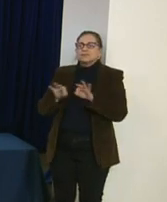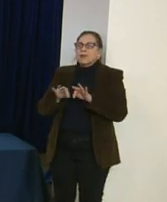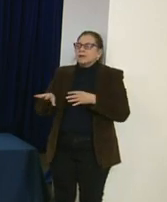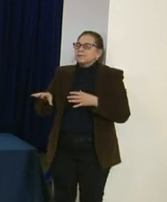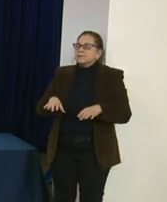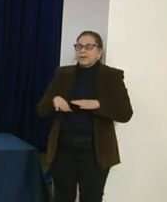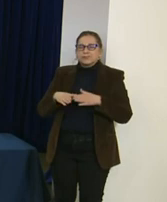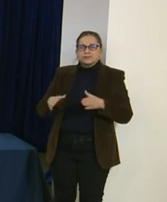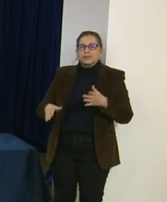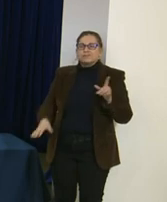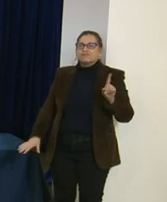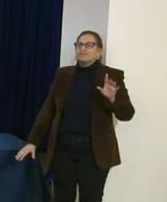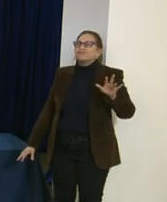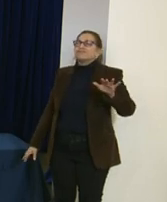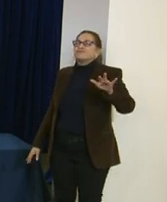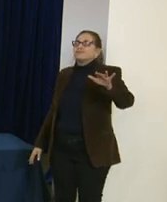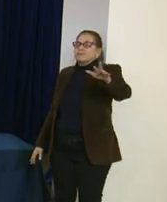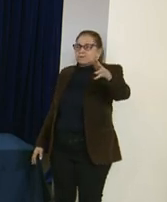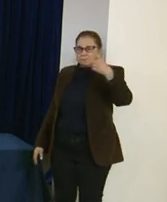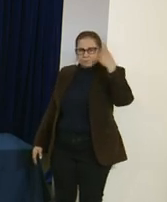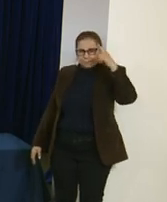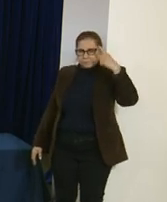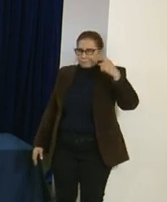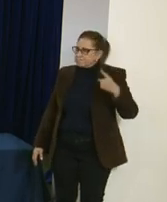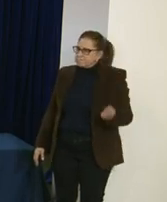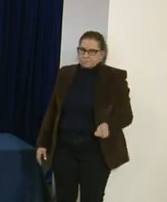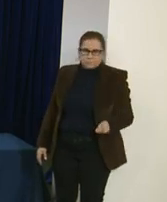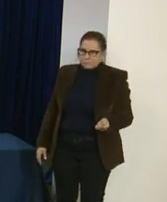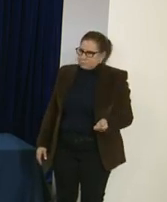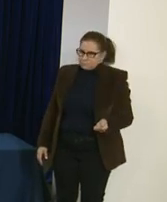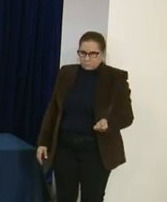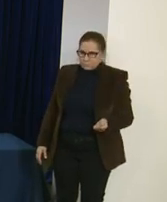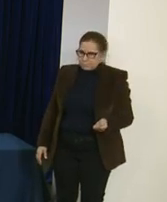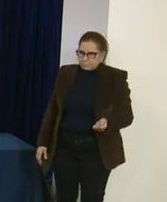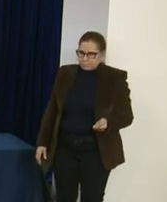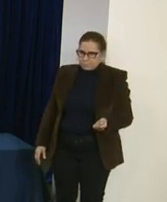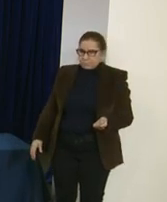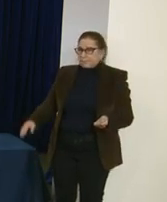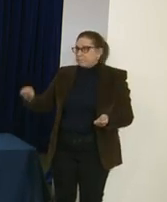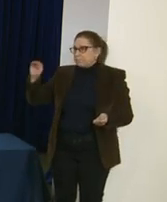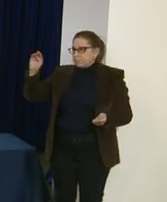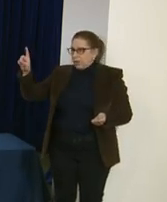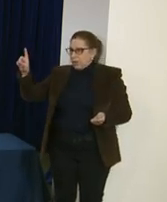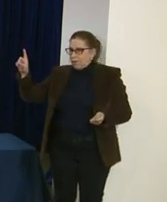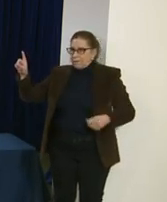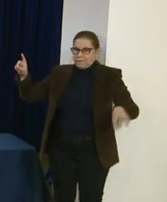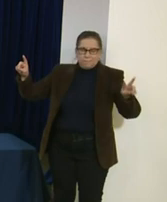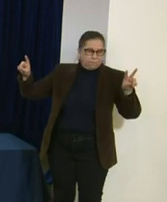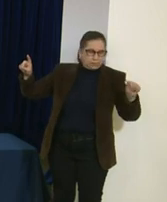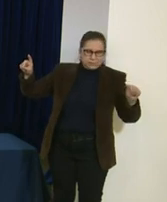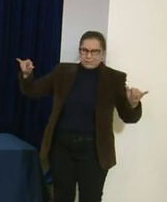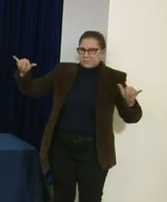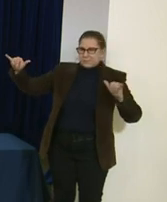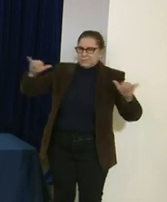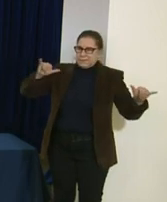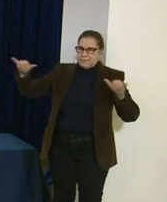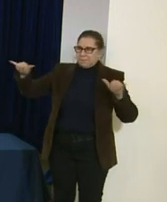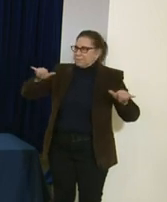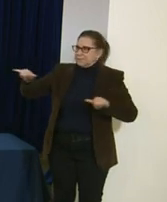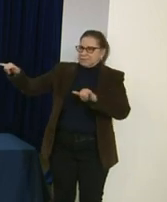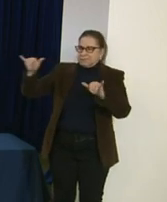Virginia, we're prohibiting more business activity. Largely, that activity includes